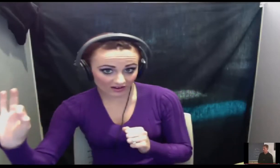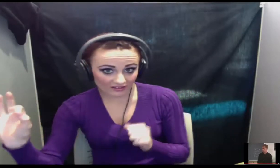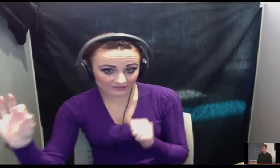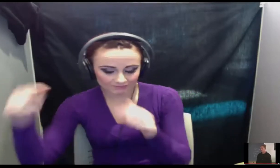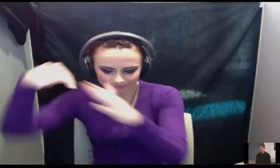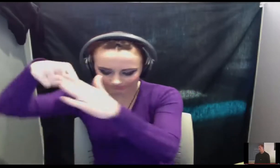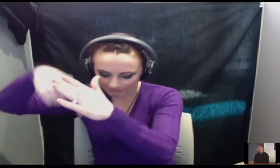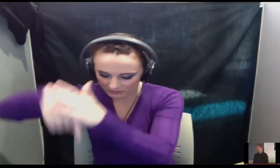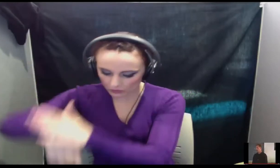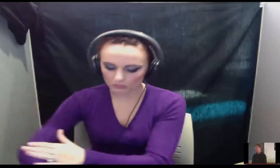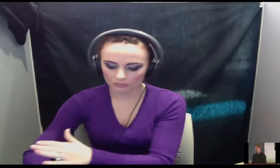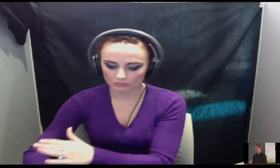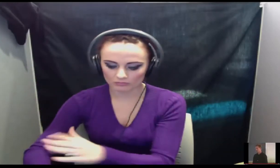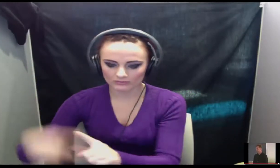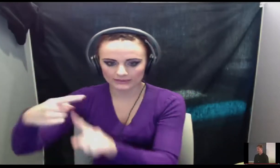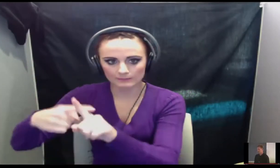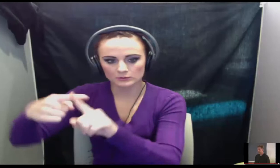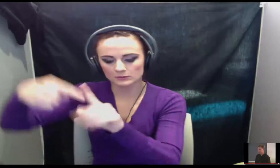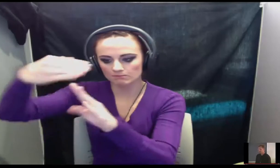take those